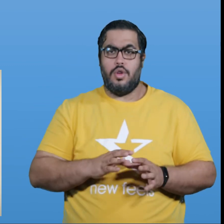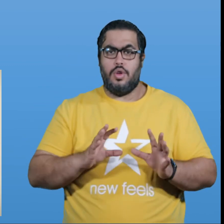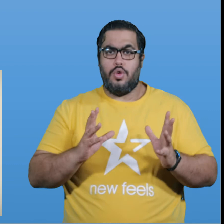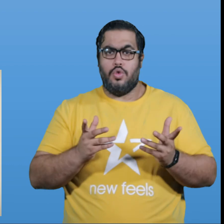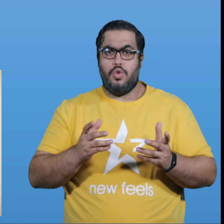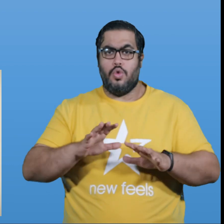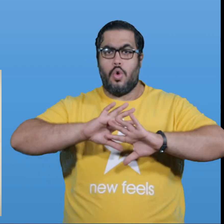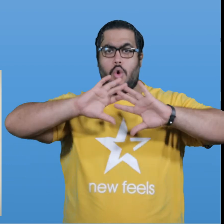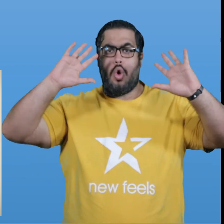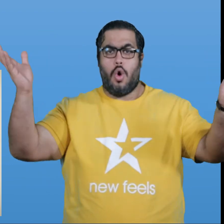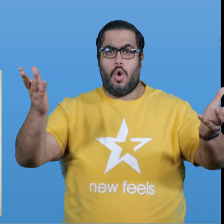Look for the key words.